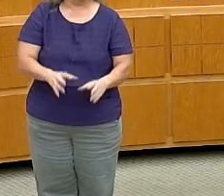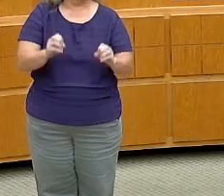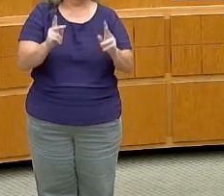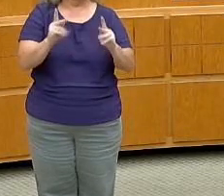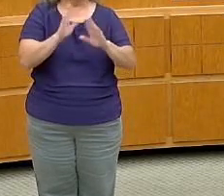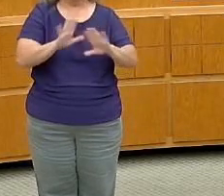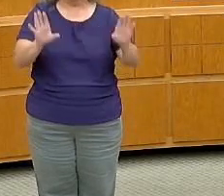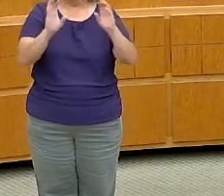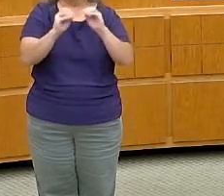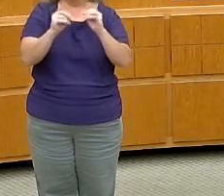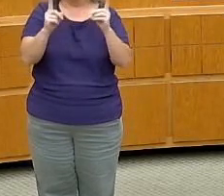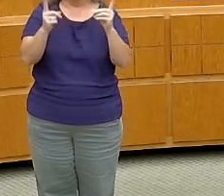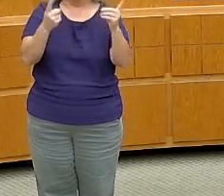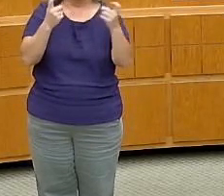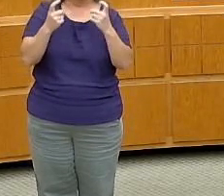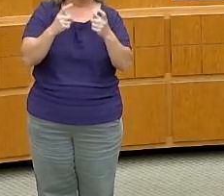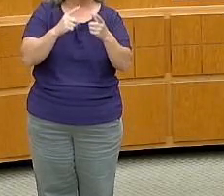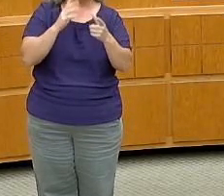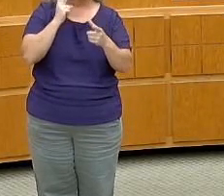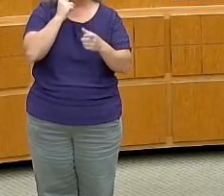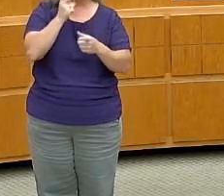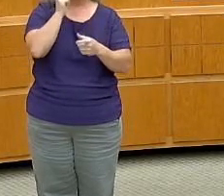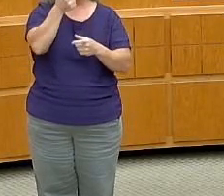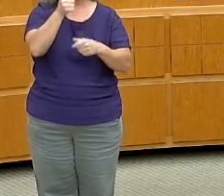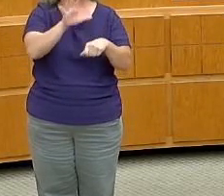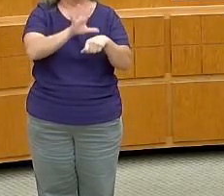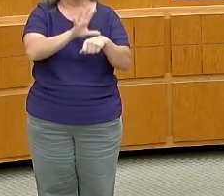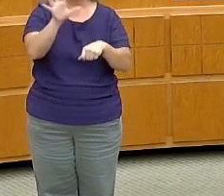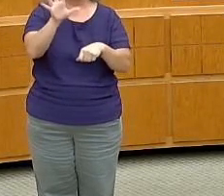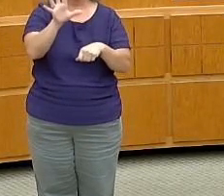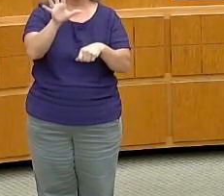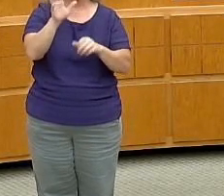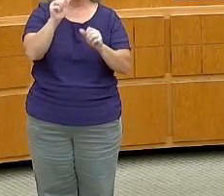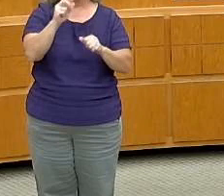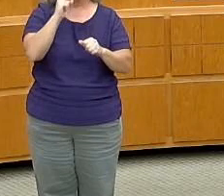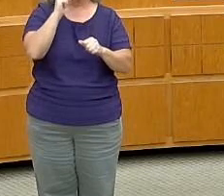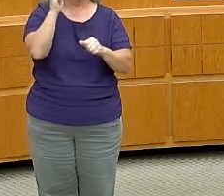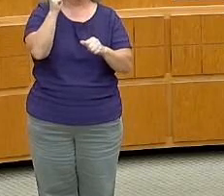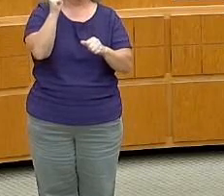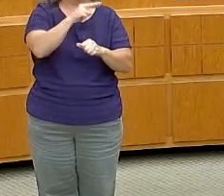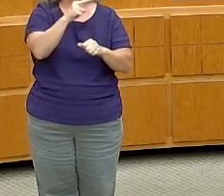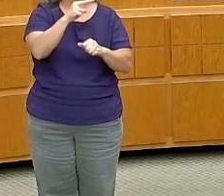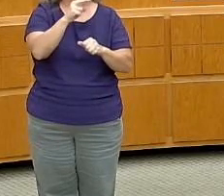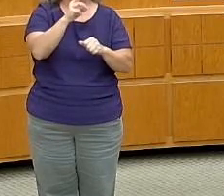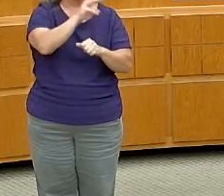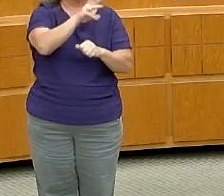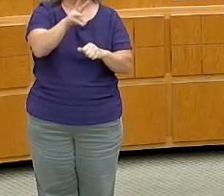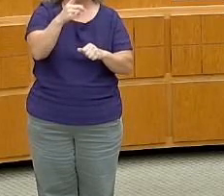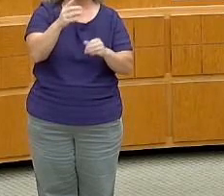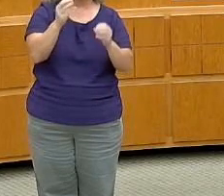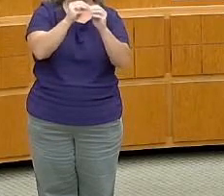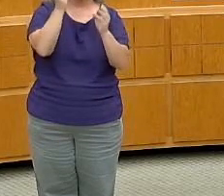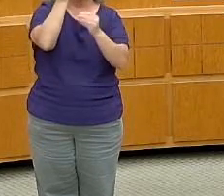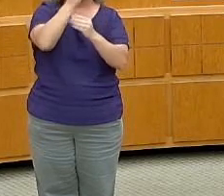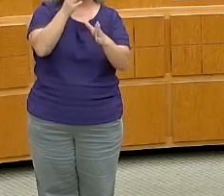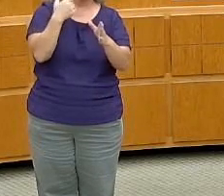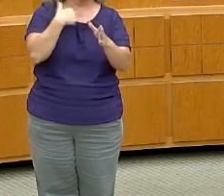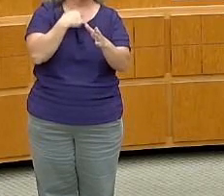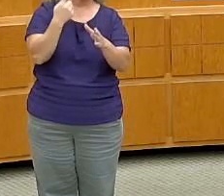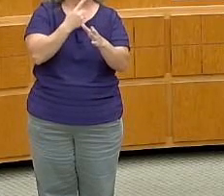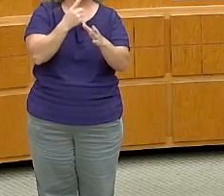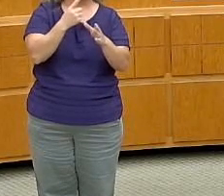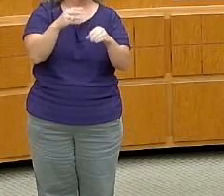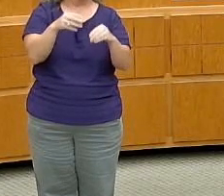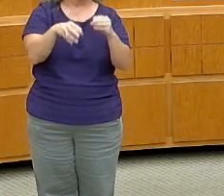Okay, if there are no other questions, we'll see you all tomorrow at 5 o'clock. Go to our website for more information. We're constantly updating our statistics